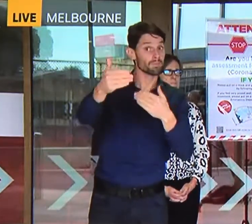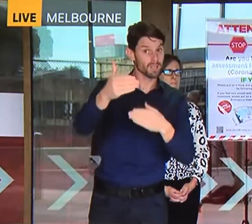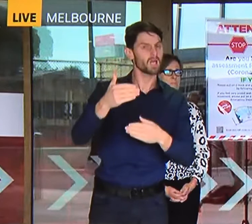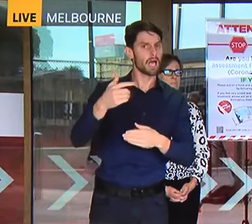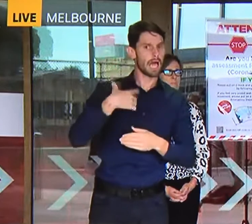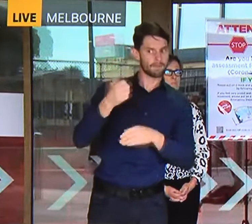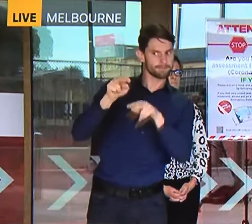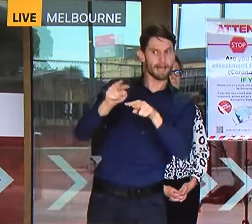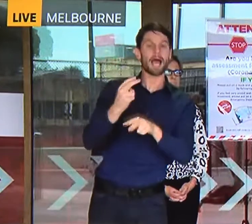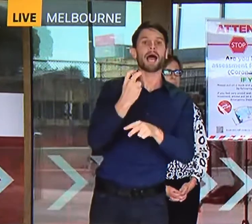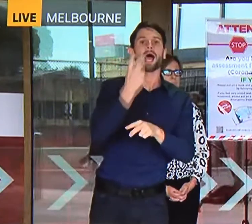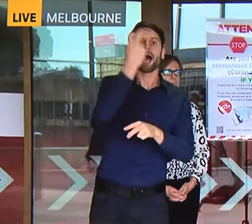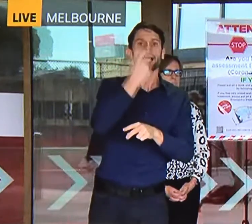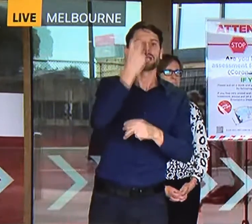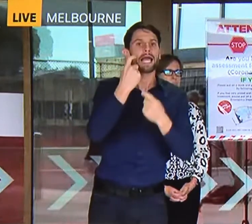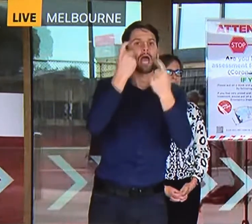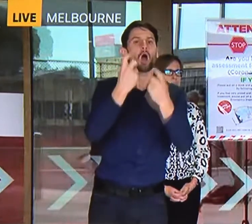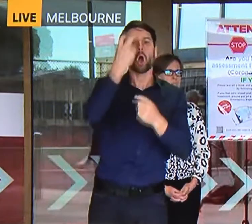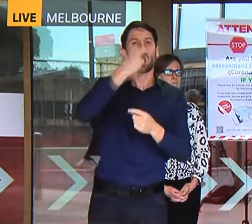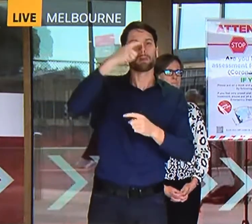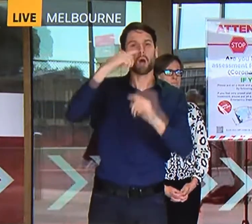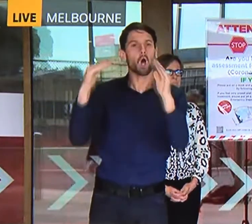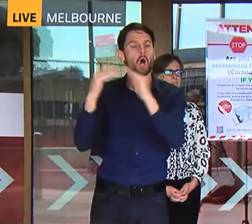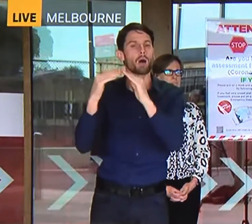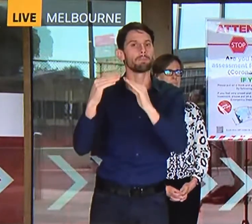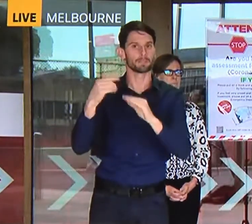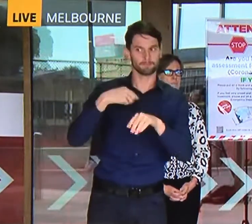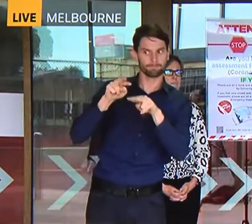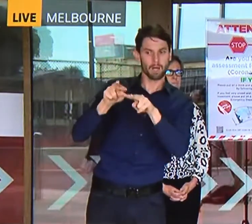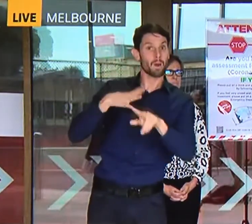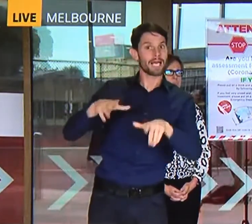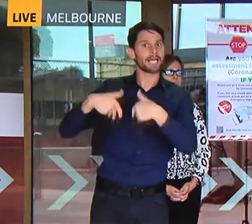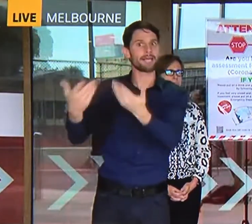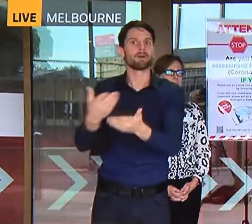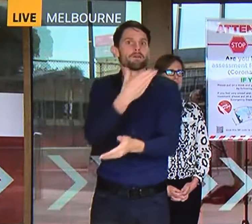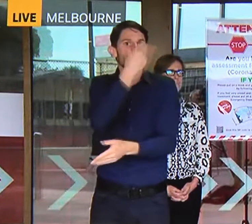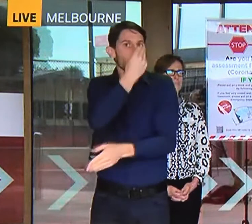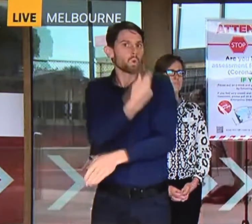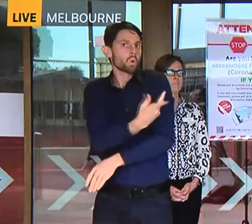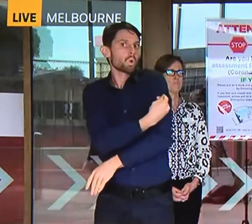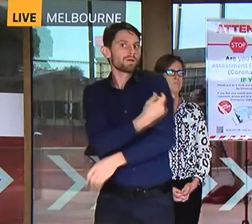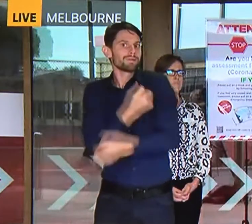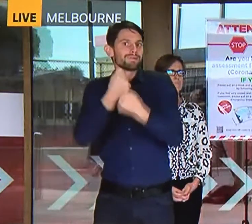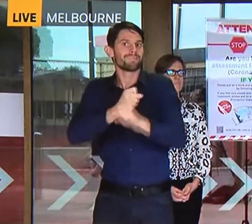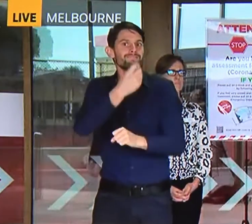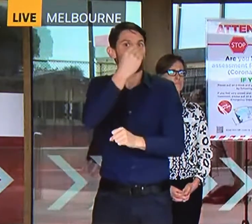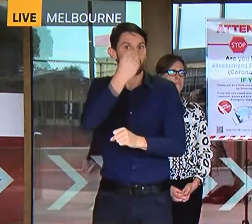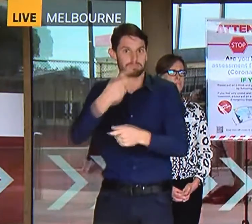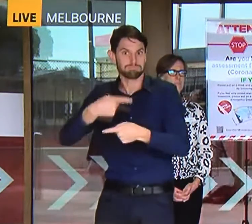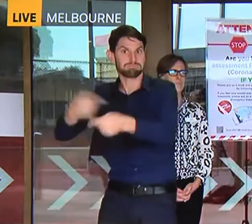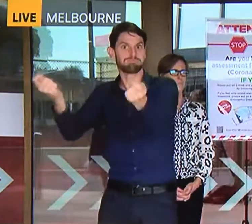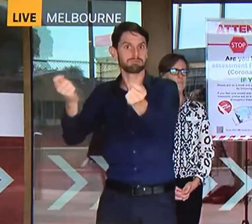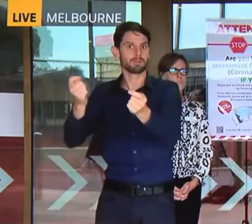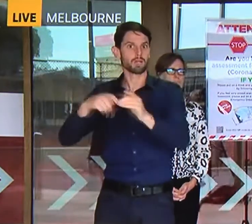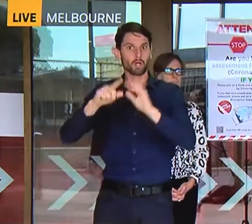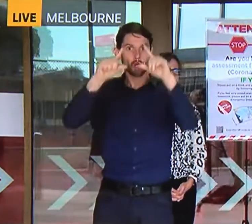care facilities, looking to roll out the flu vaccinations across those aged care facilities. And then thirdly, in our hospitals.